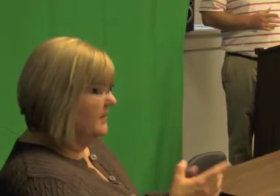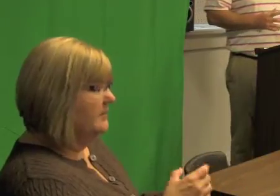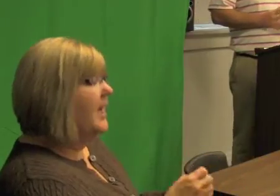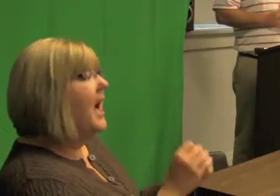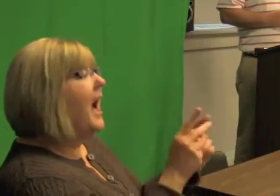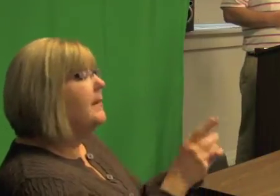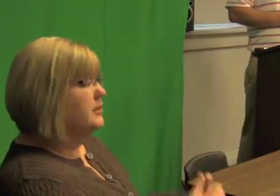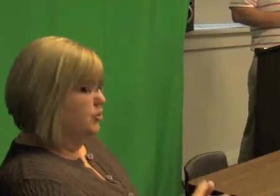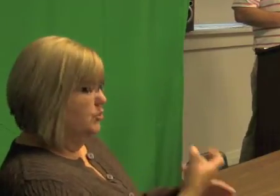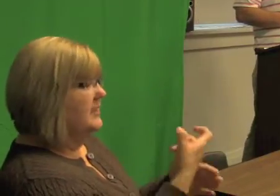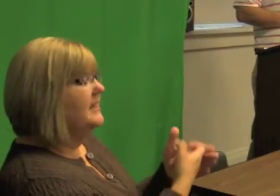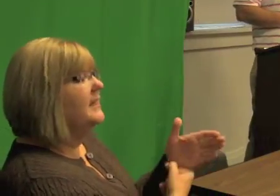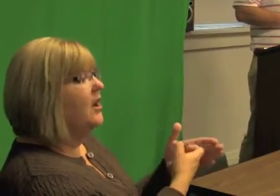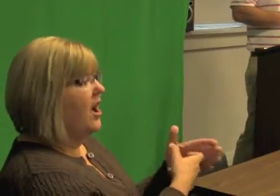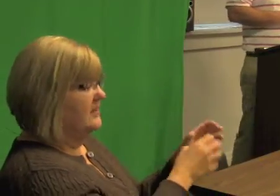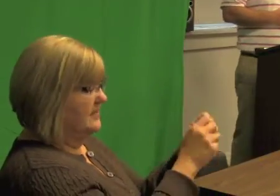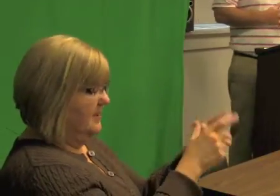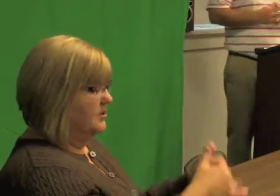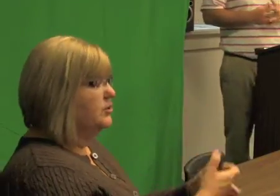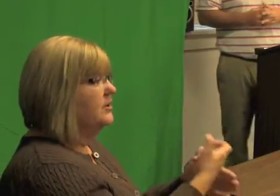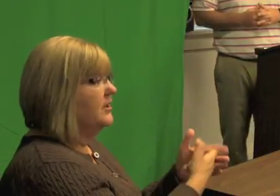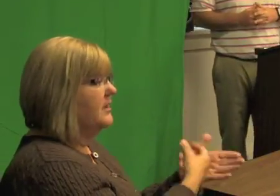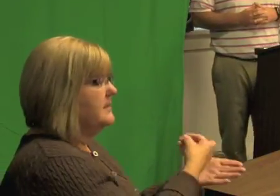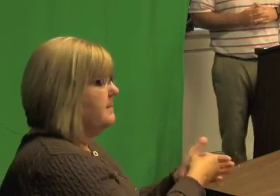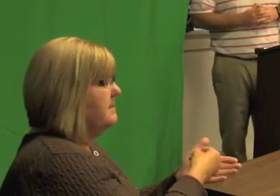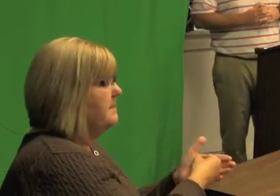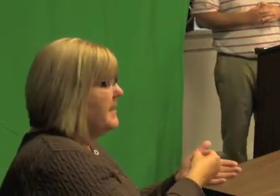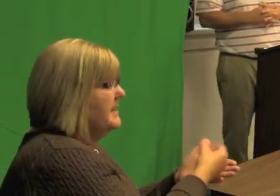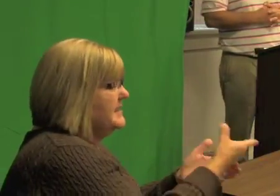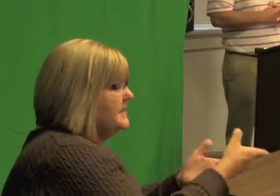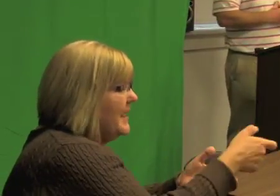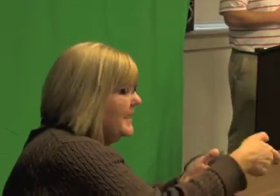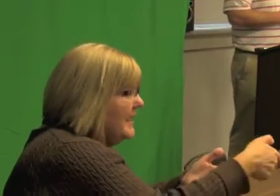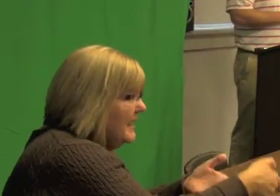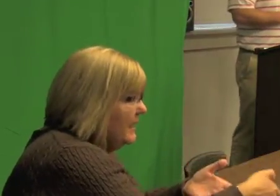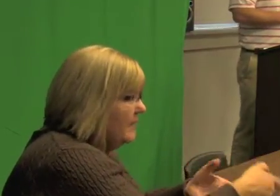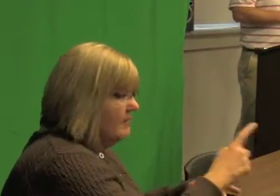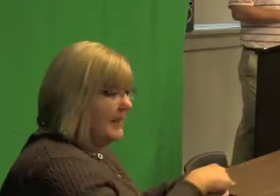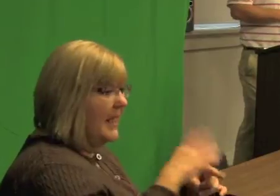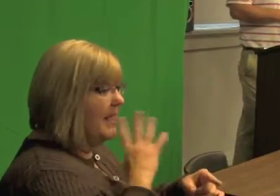Opportunity cost. Opportunity cost. Money spent here cannot be spent there.